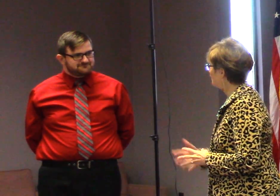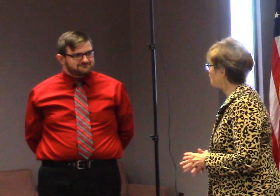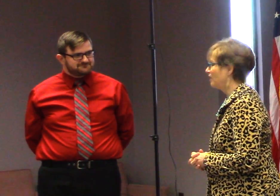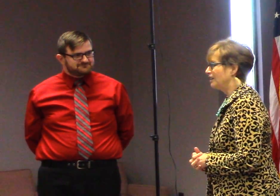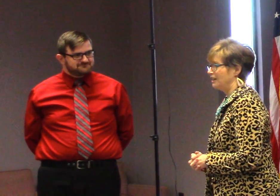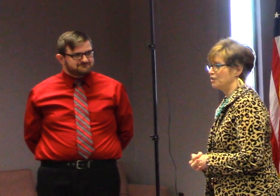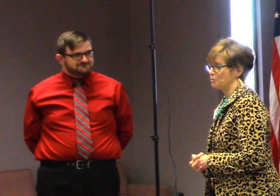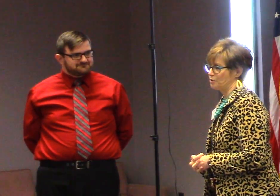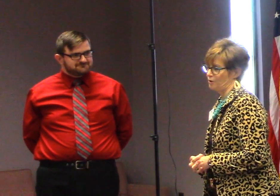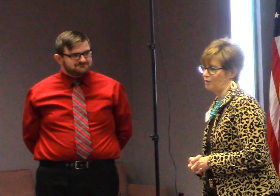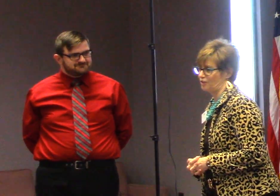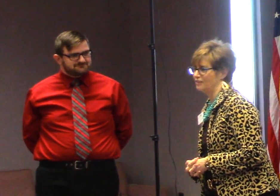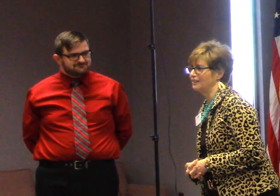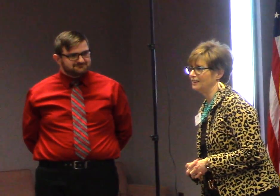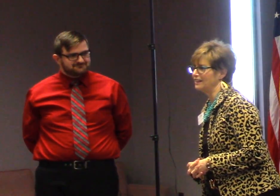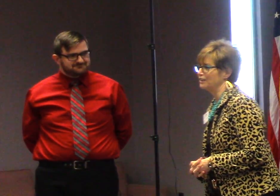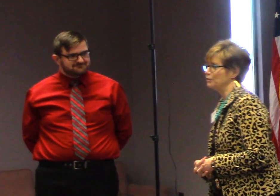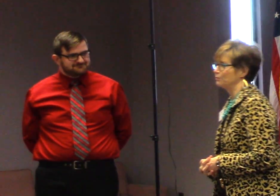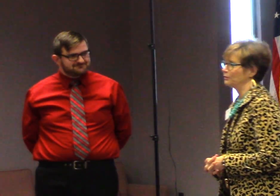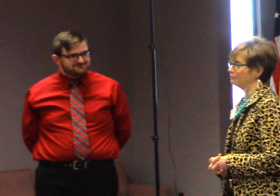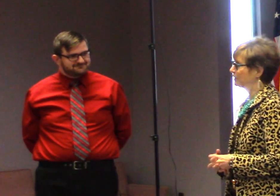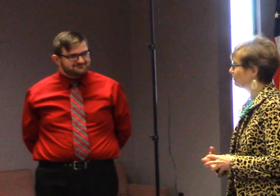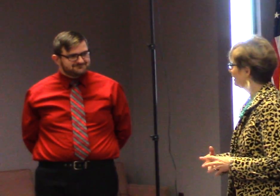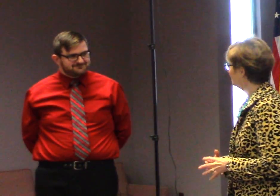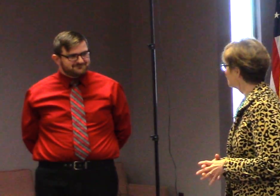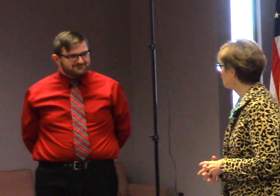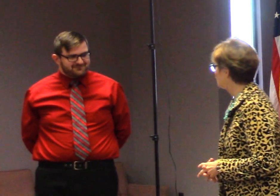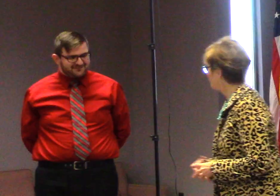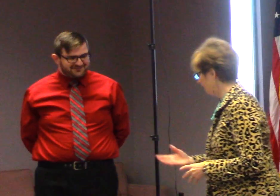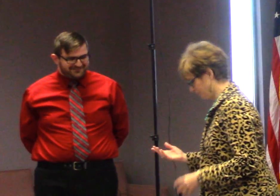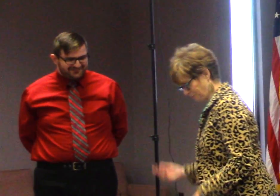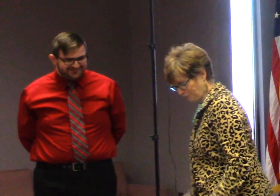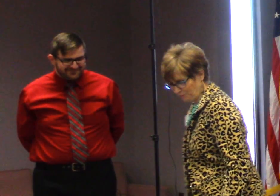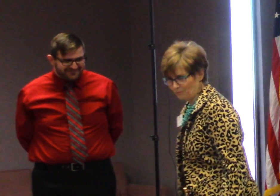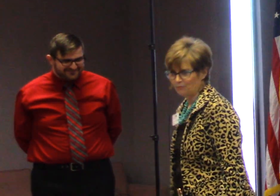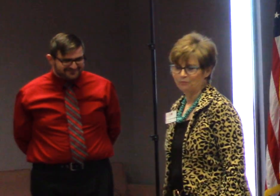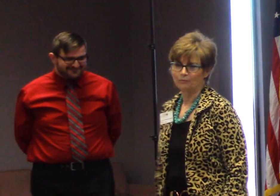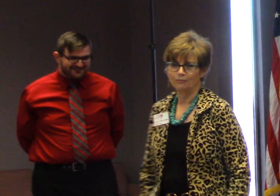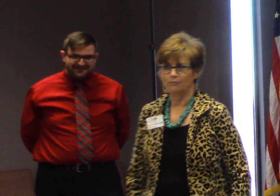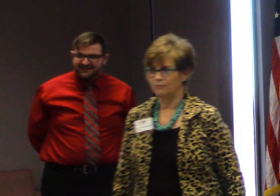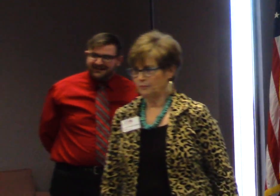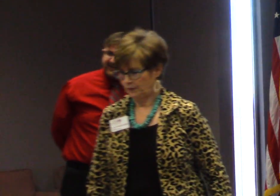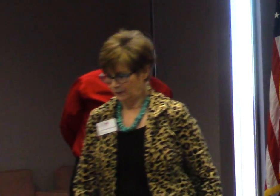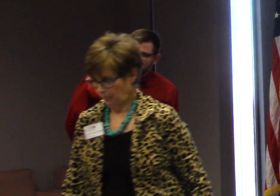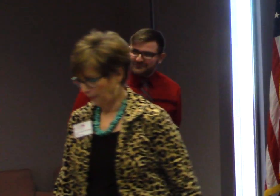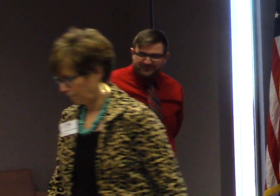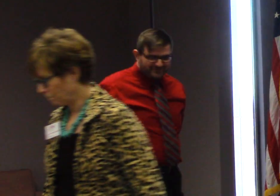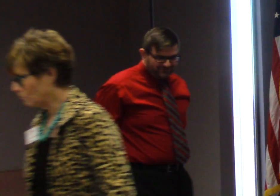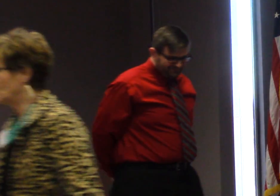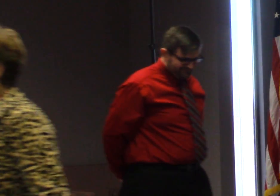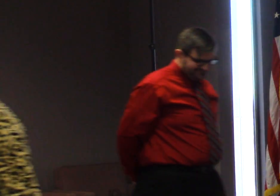is his research. And I thank you for coming to listen to it. How's everyone doing?